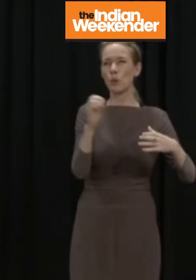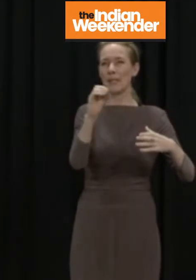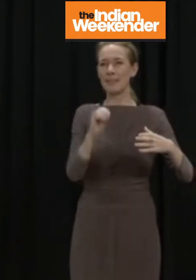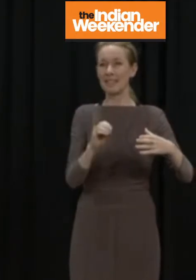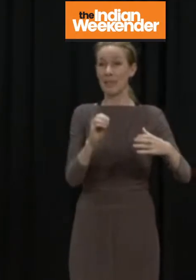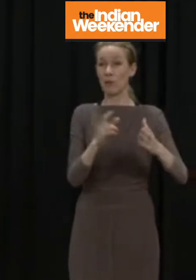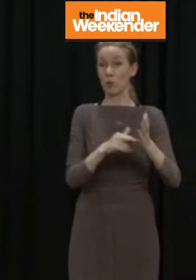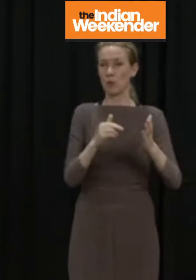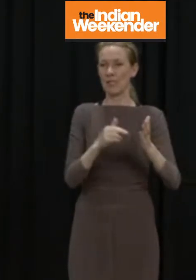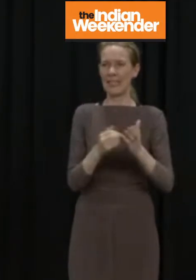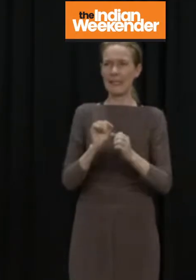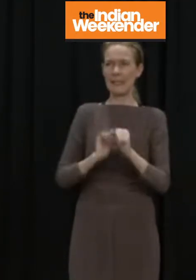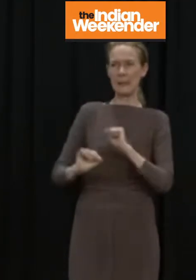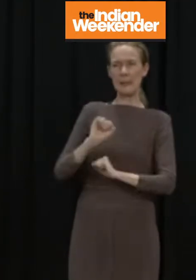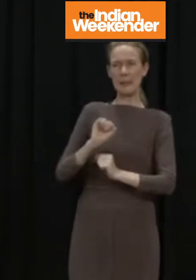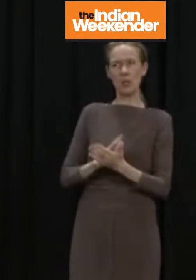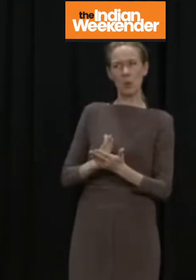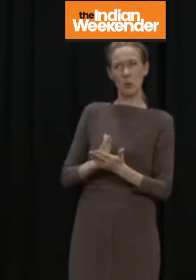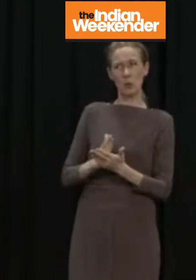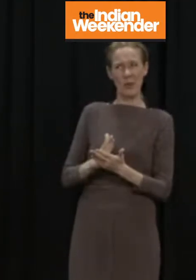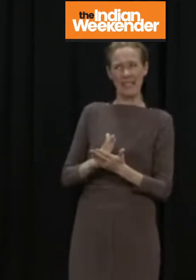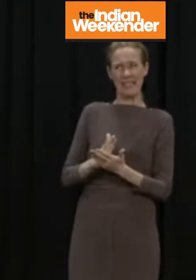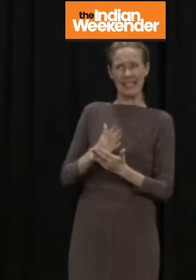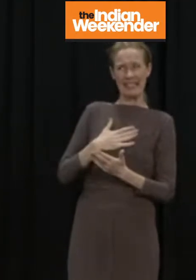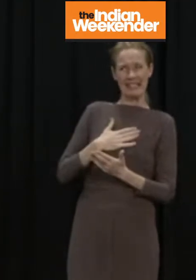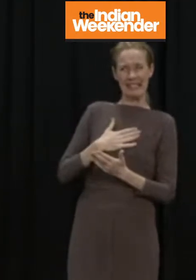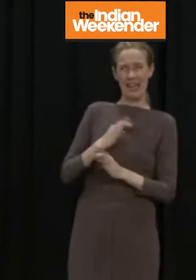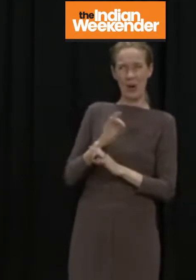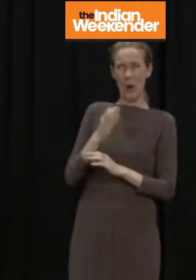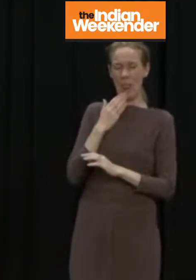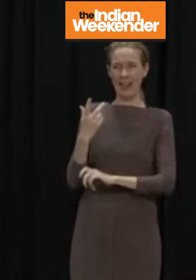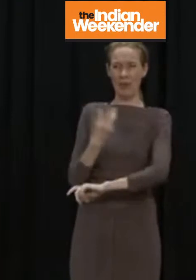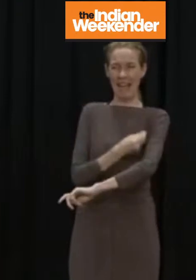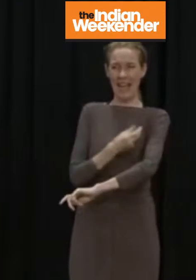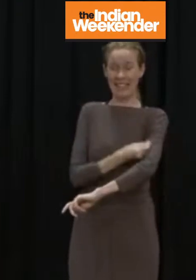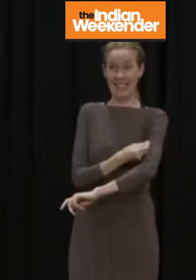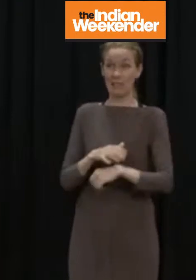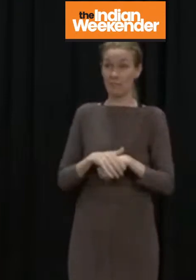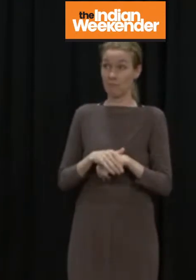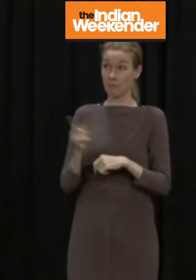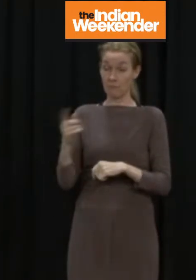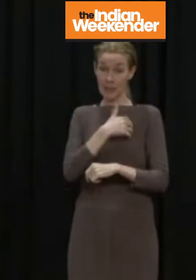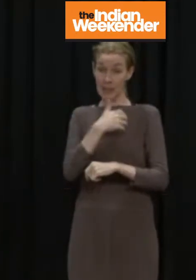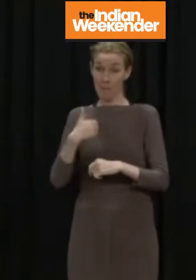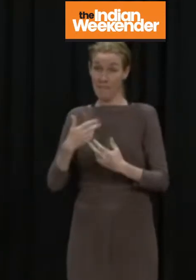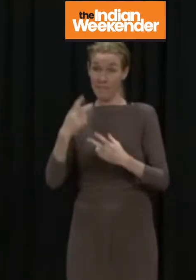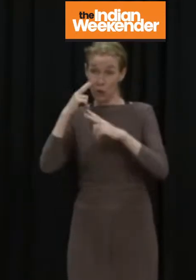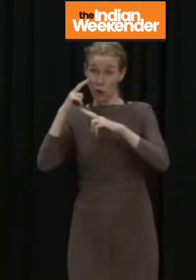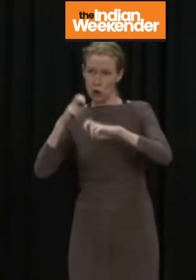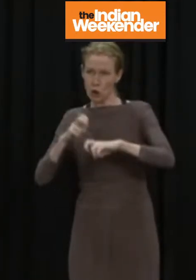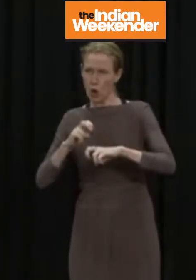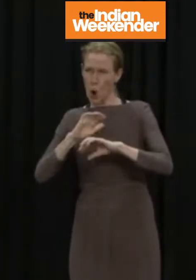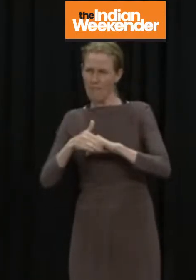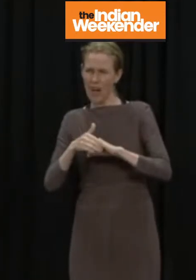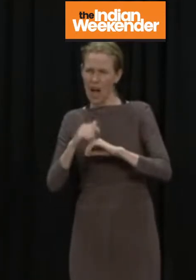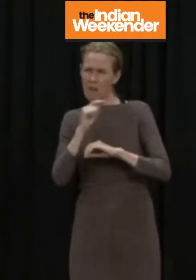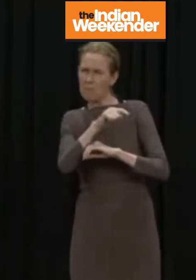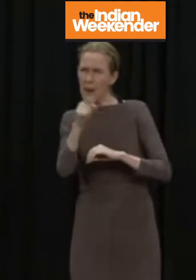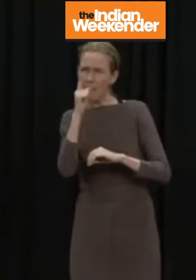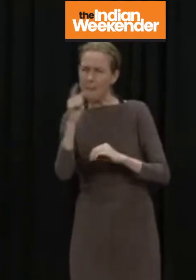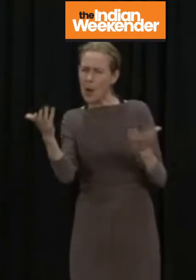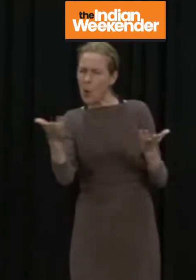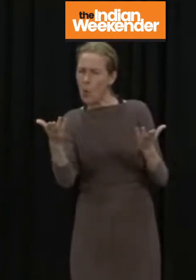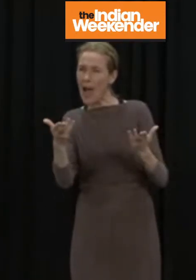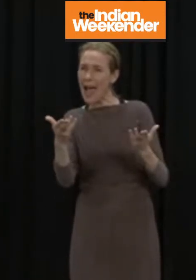group, what work have you done around working out who those types of people are? Because there's obviously targeted work around Māori and